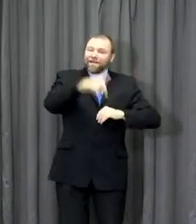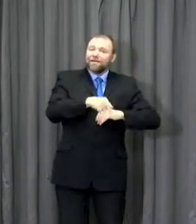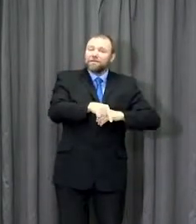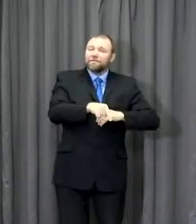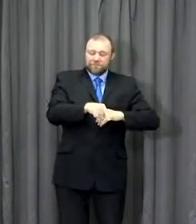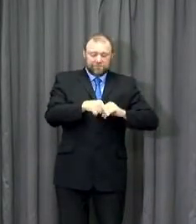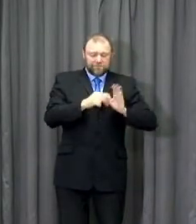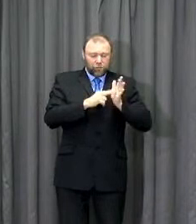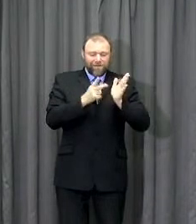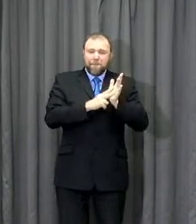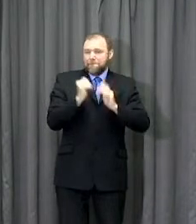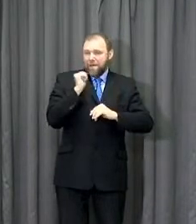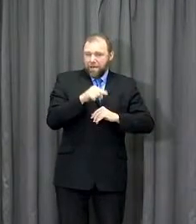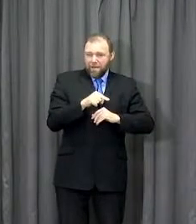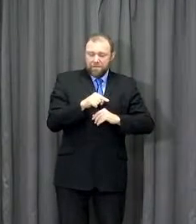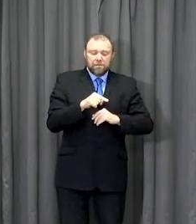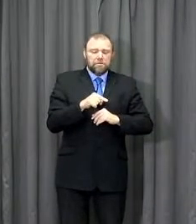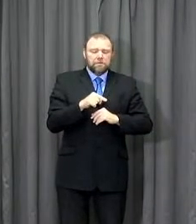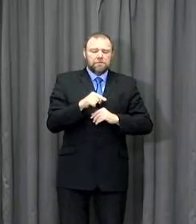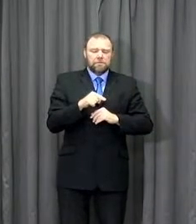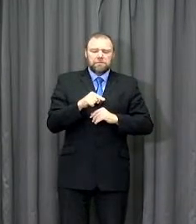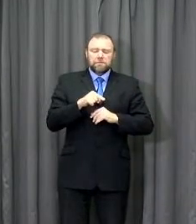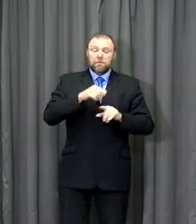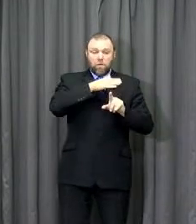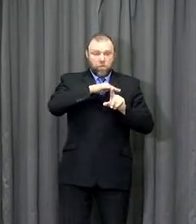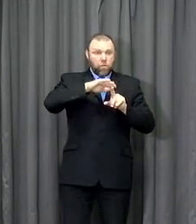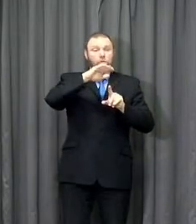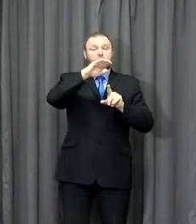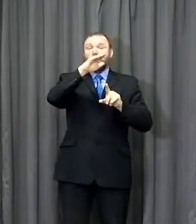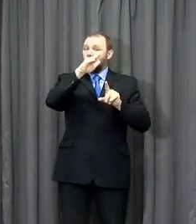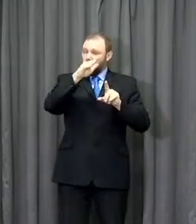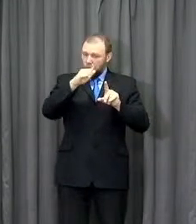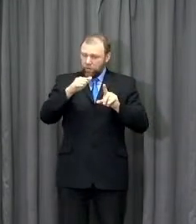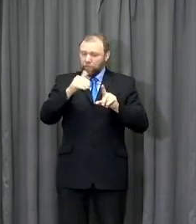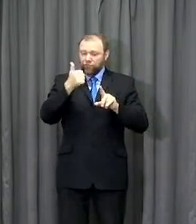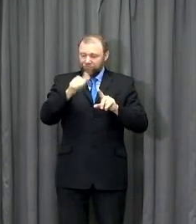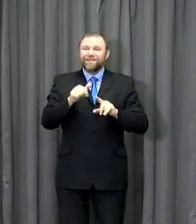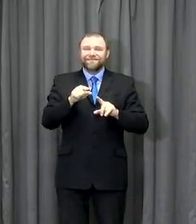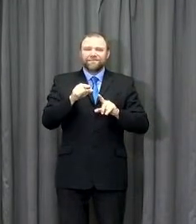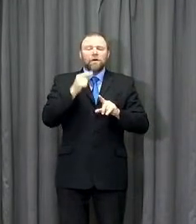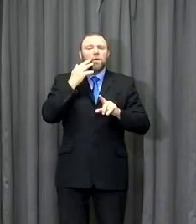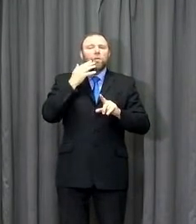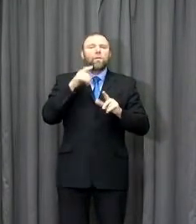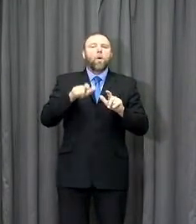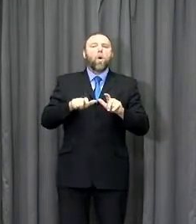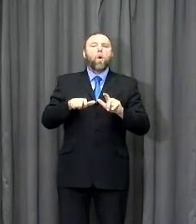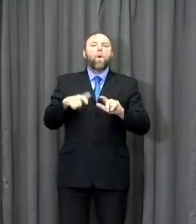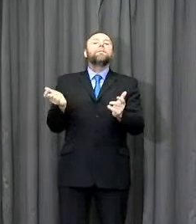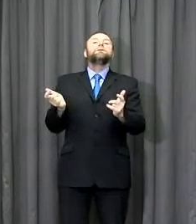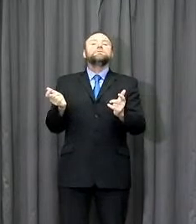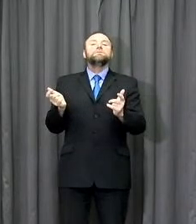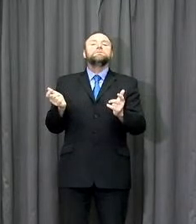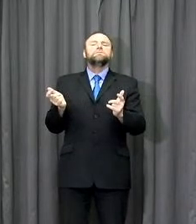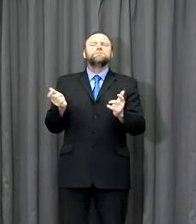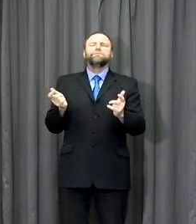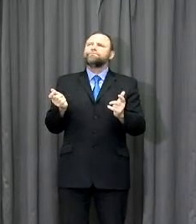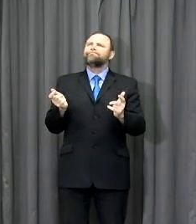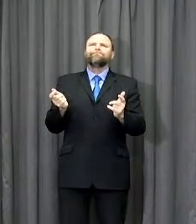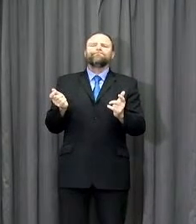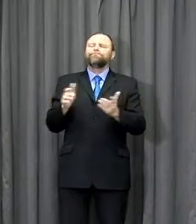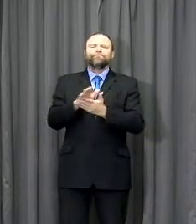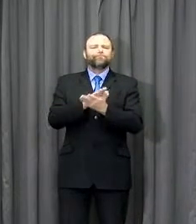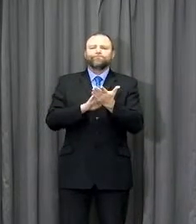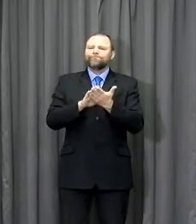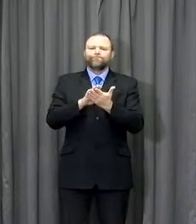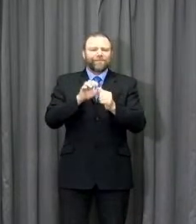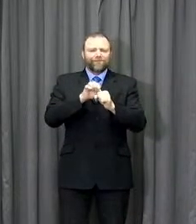though rates came down quite well, when we released things, we released them in a way which allowed the virus